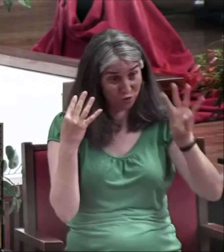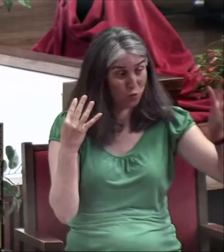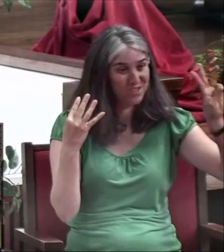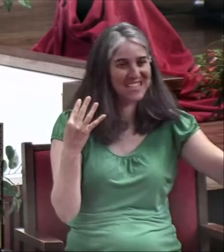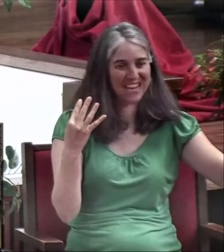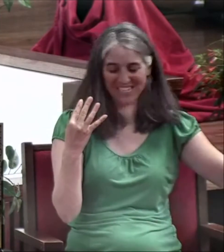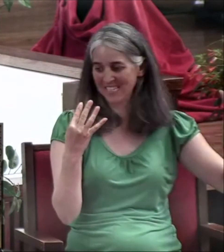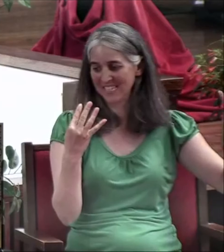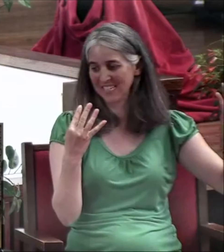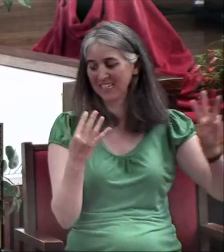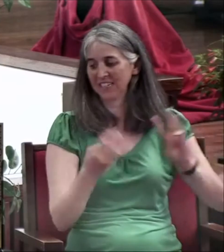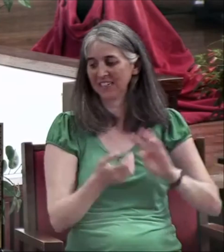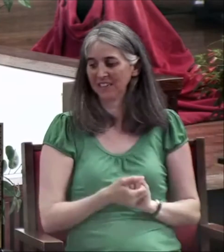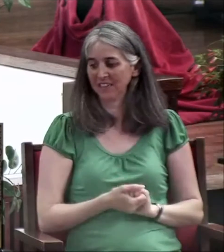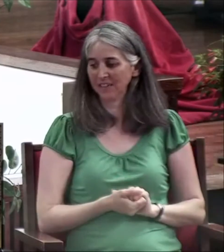4 through 6.